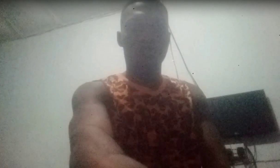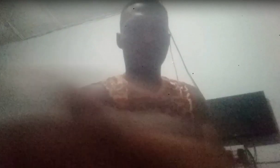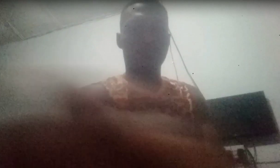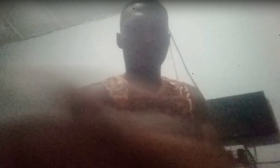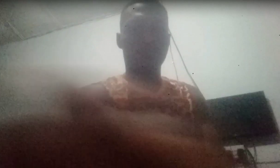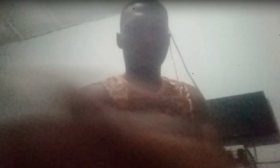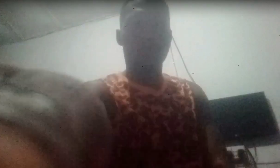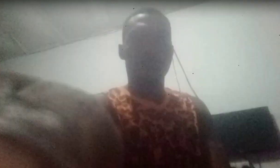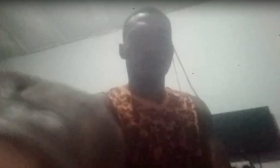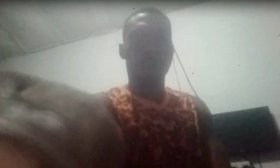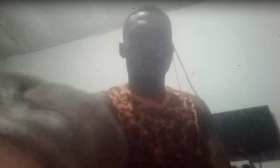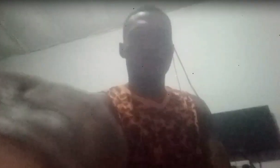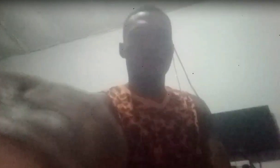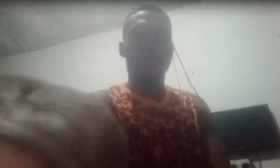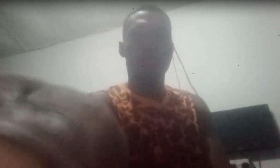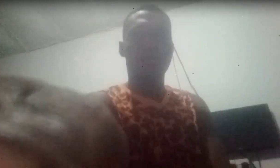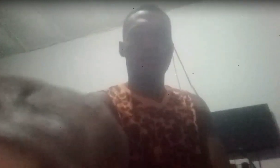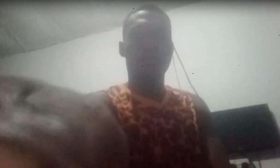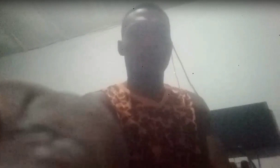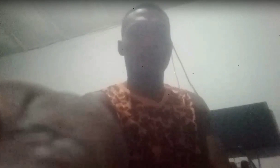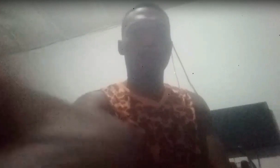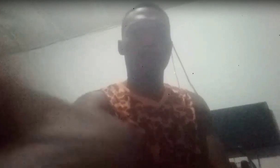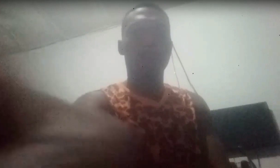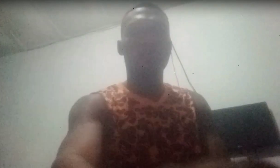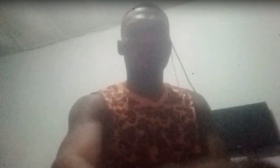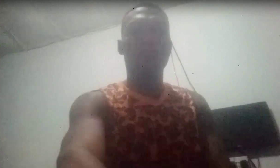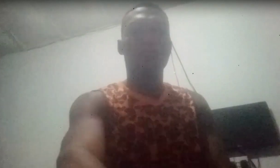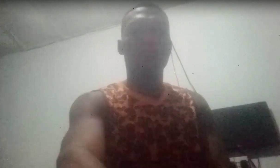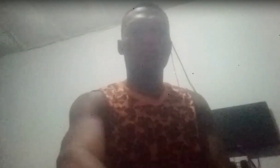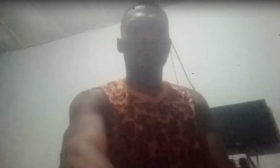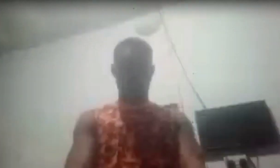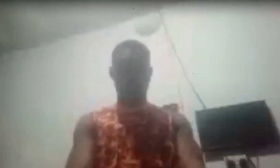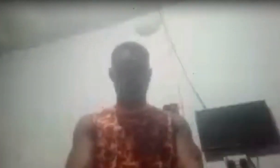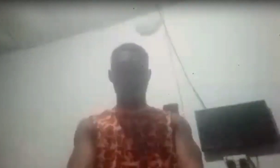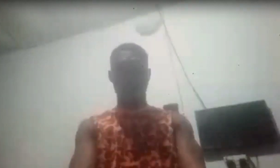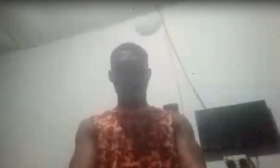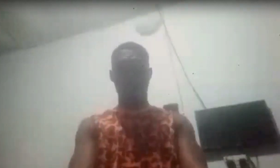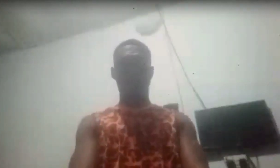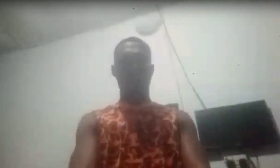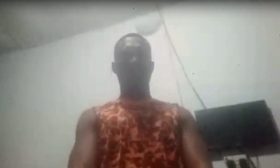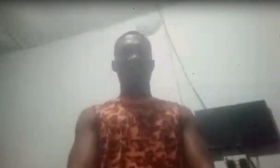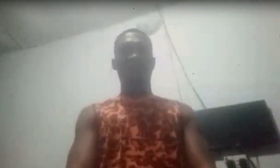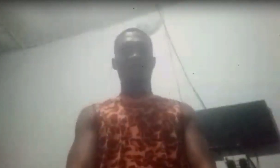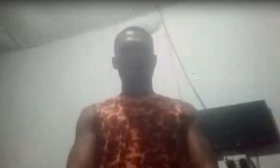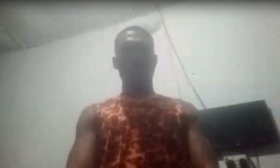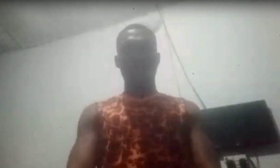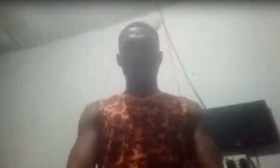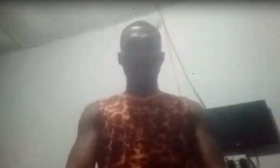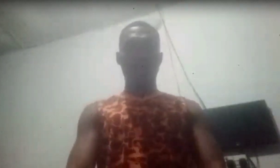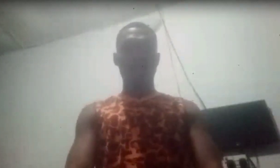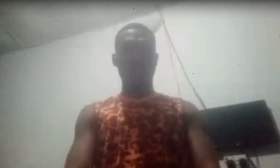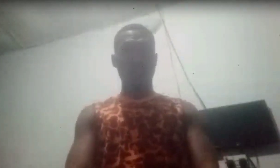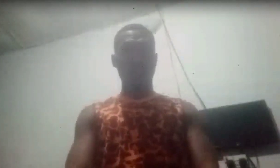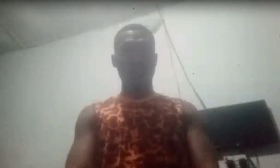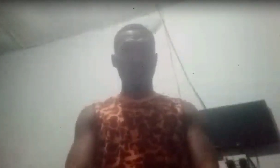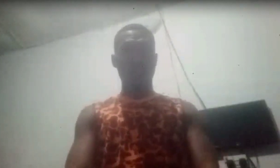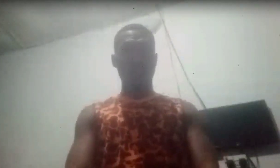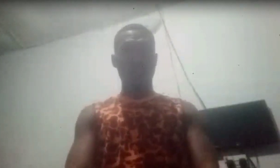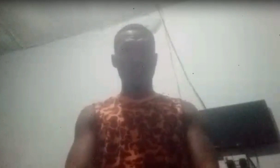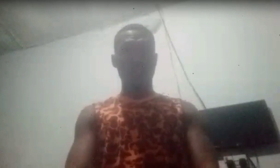Trust, your video is still blurry. We can't see you. Do with lighting. Sorry? I think it